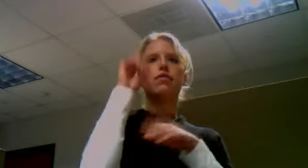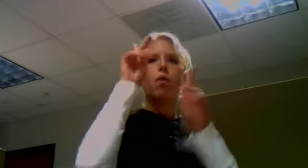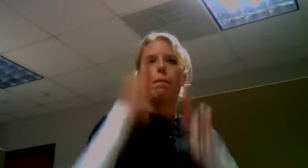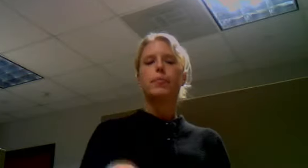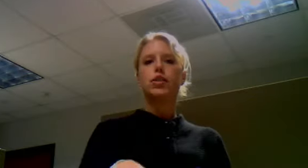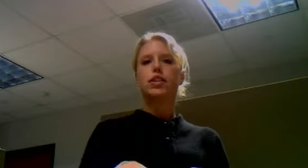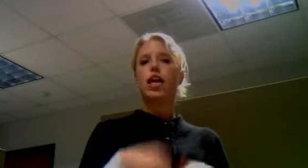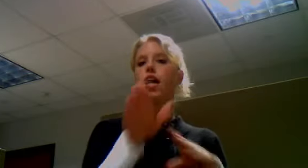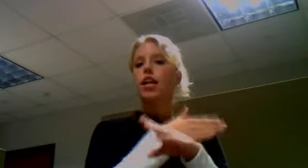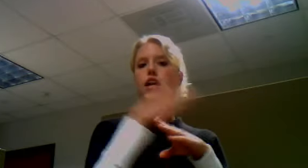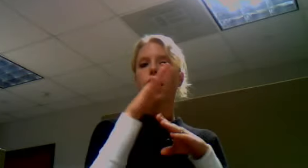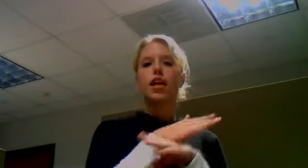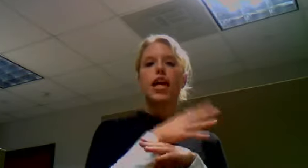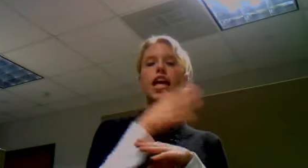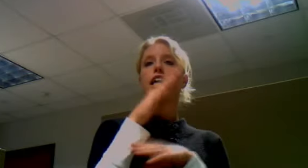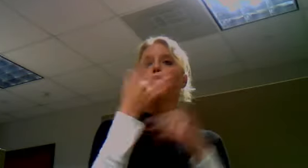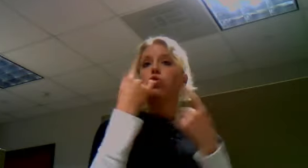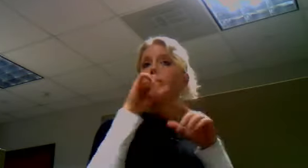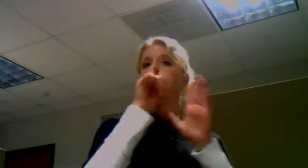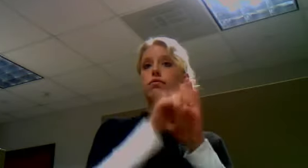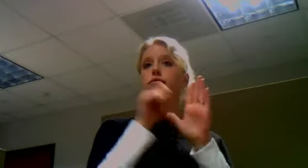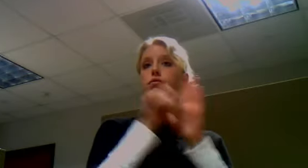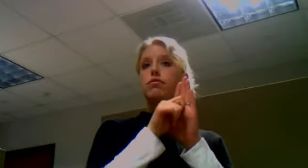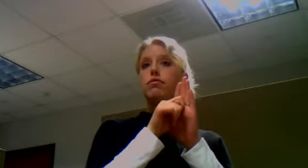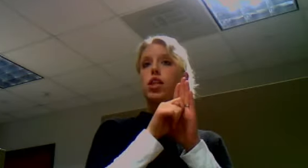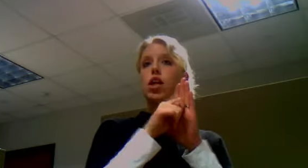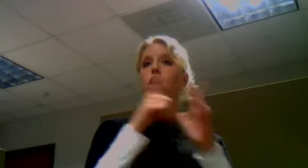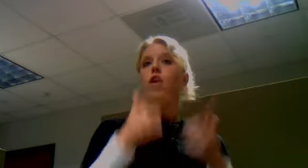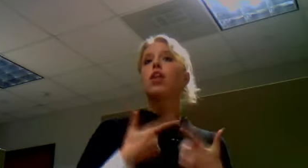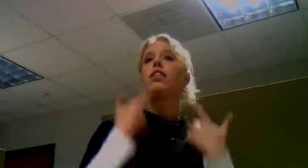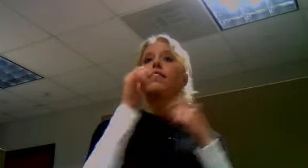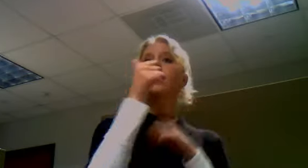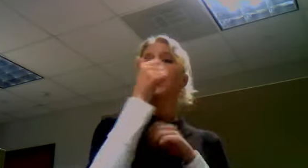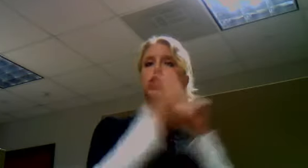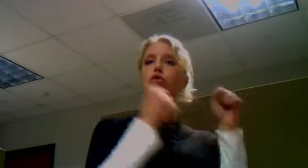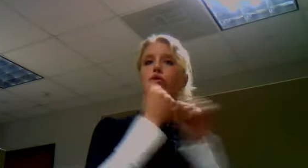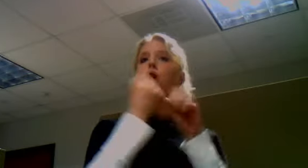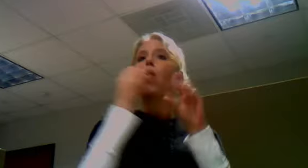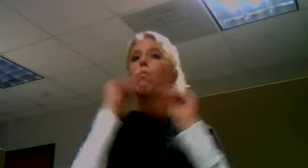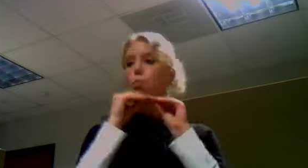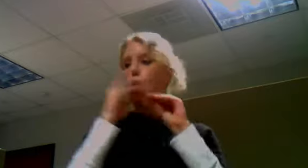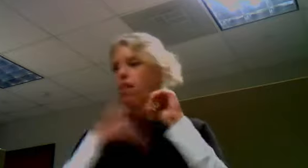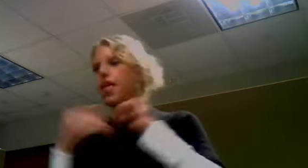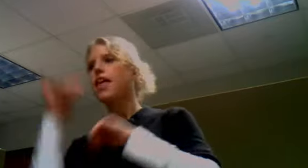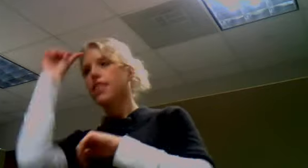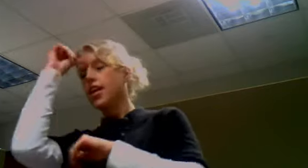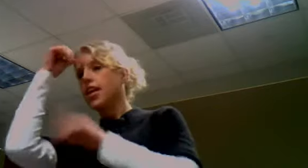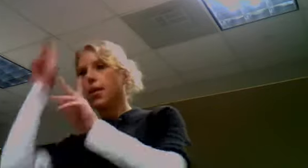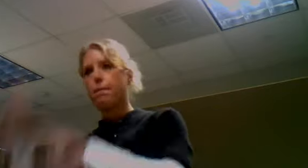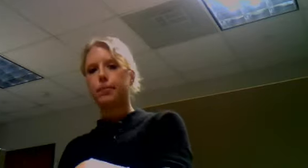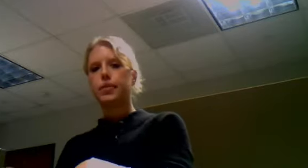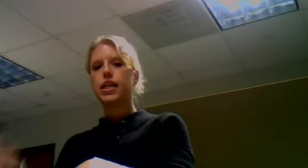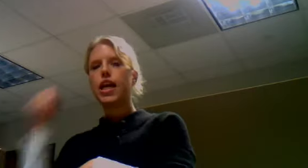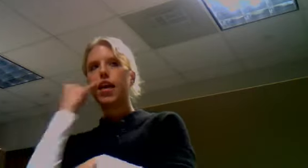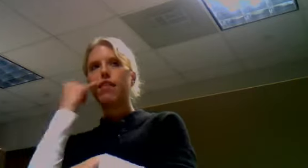Chinese in 1965, you lived 10 years more than an average Indian. So if you have a choice between being a